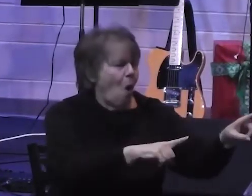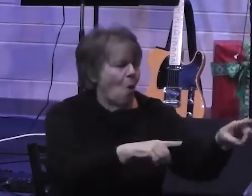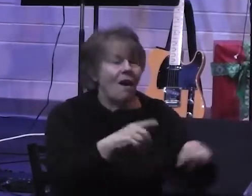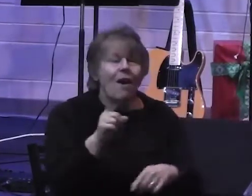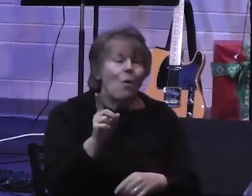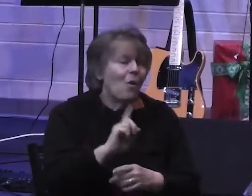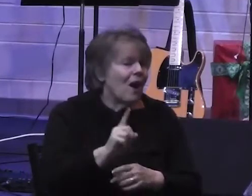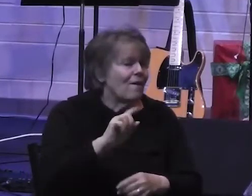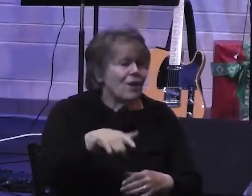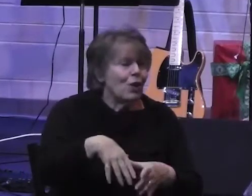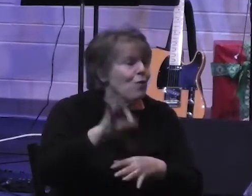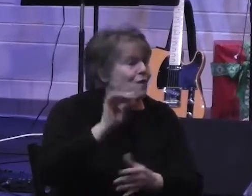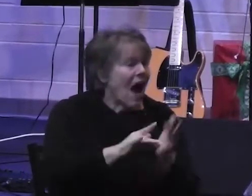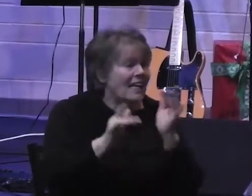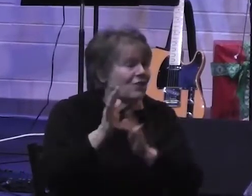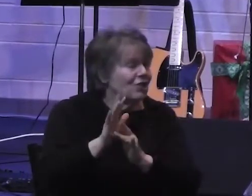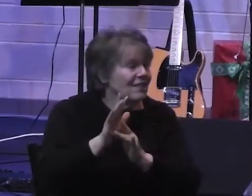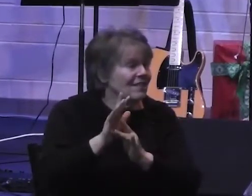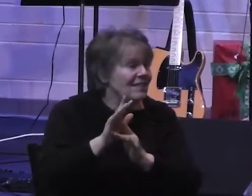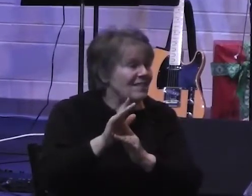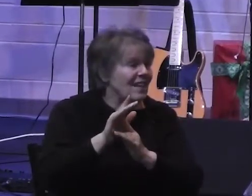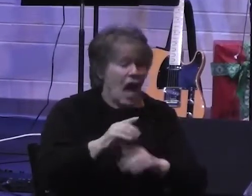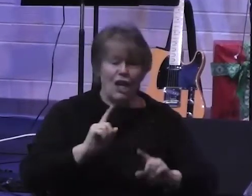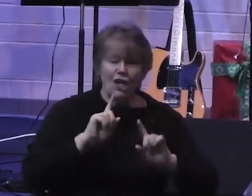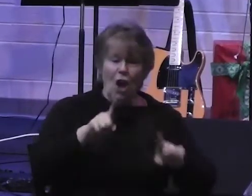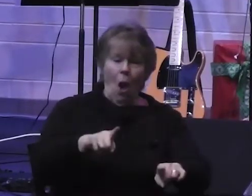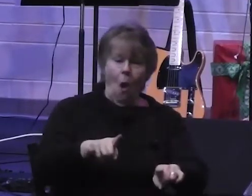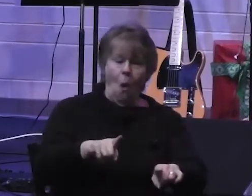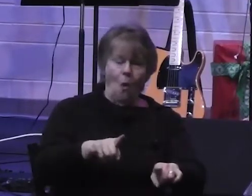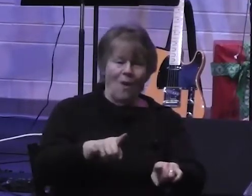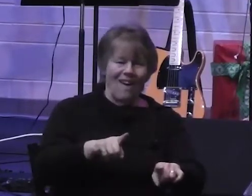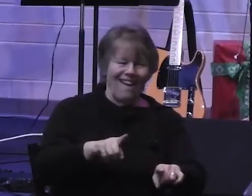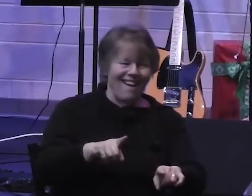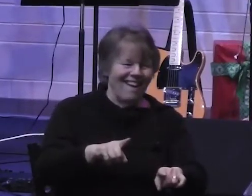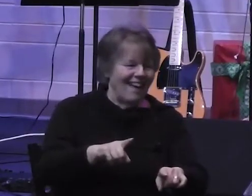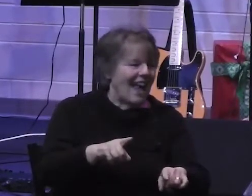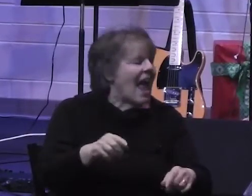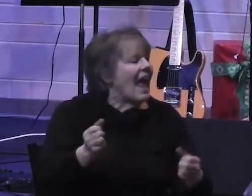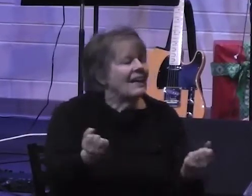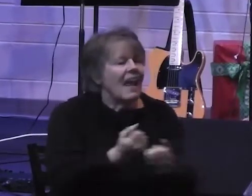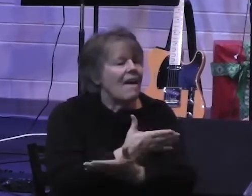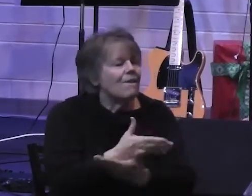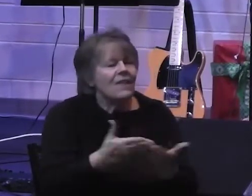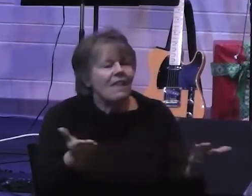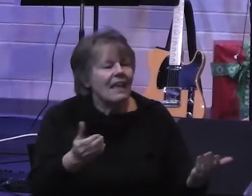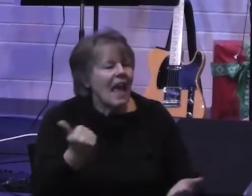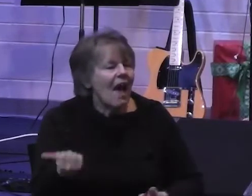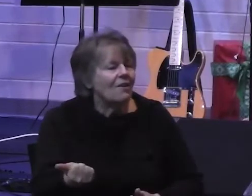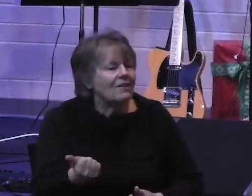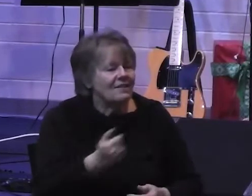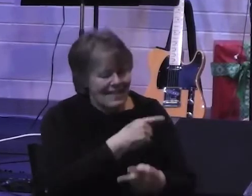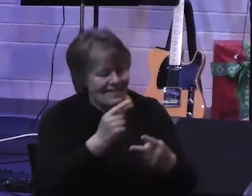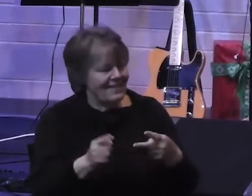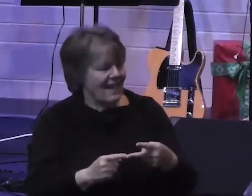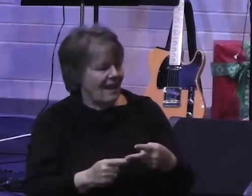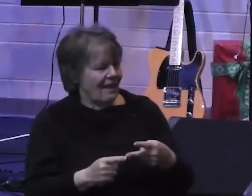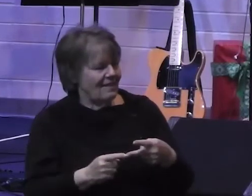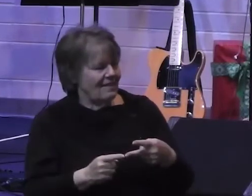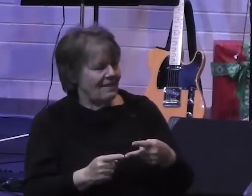put your whole life right there, and everything else comes second to